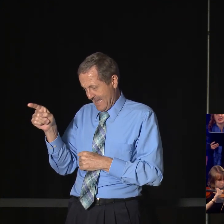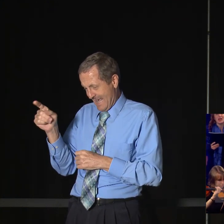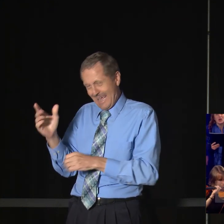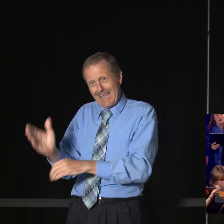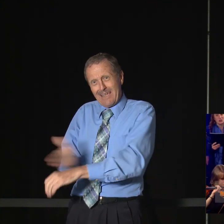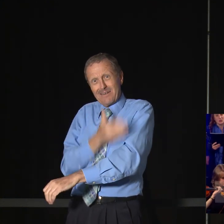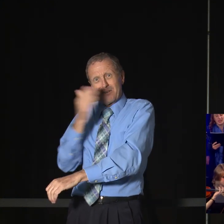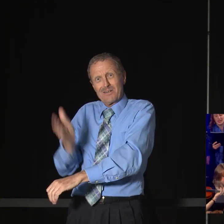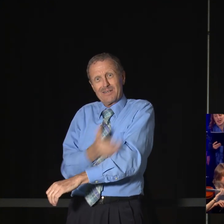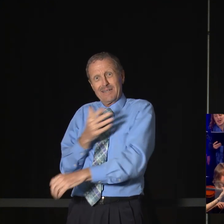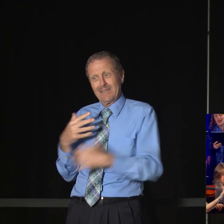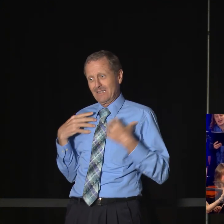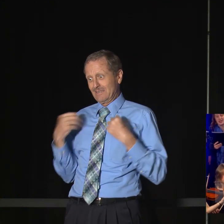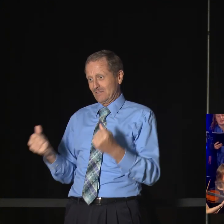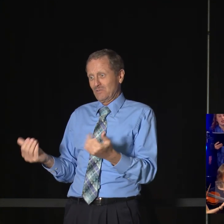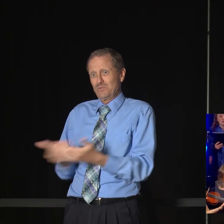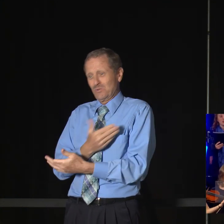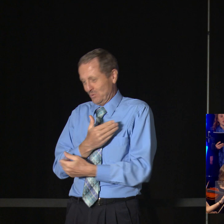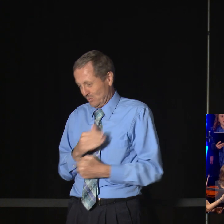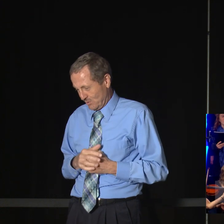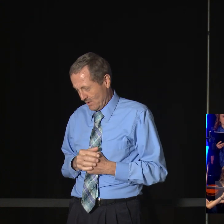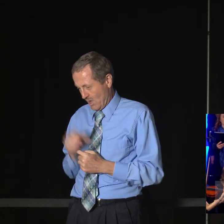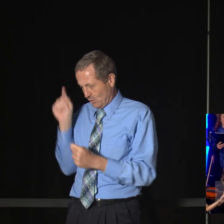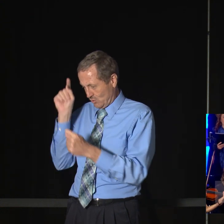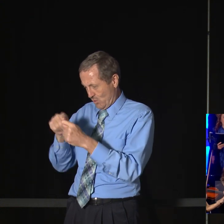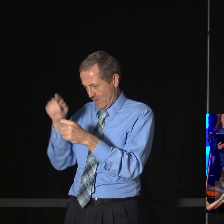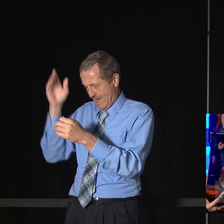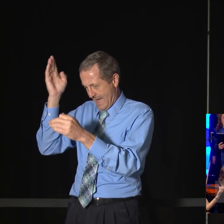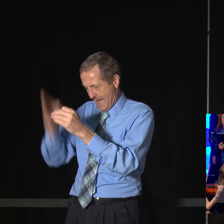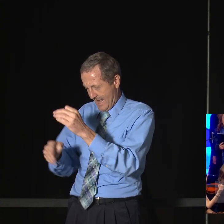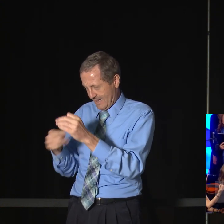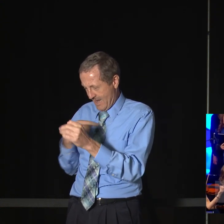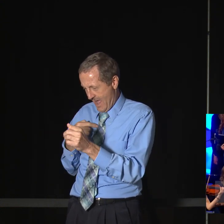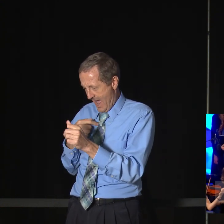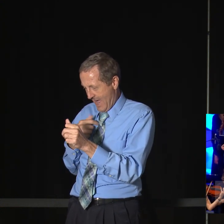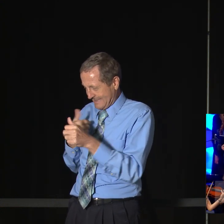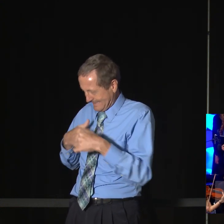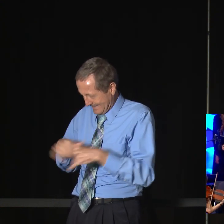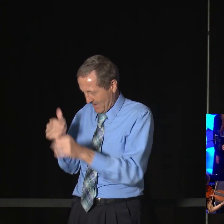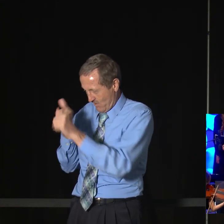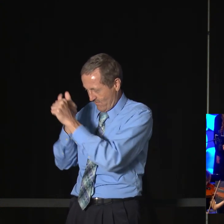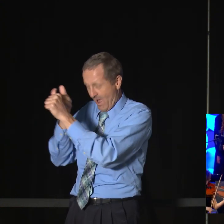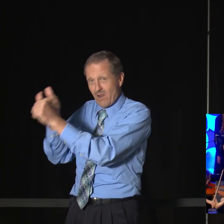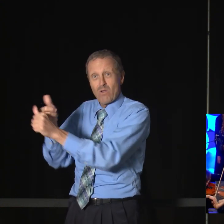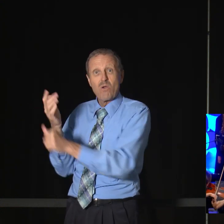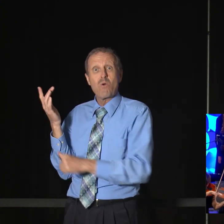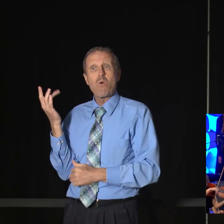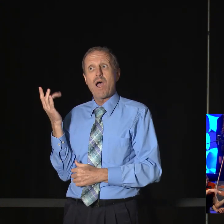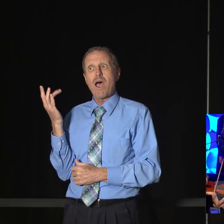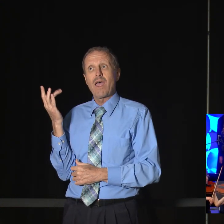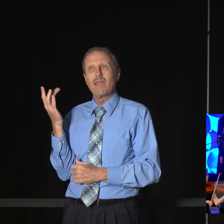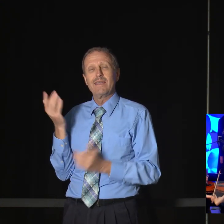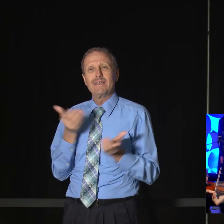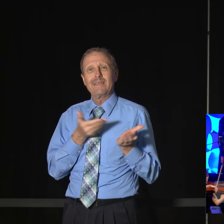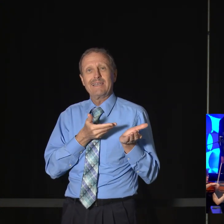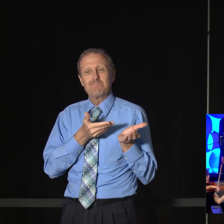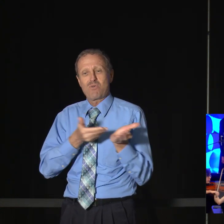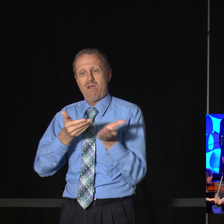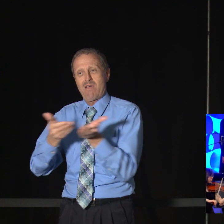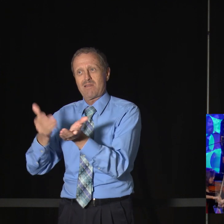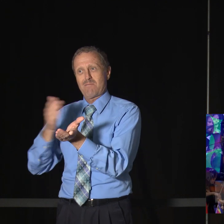me. To the end I will still follow. For he bore my cross